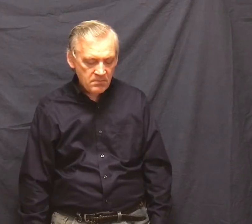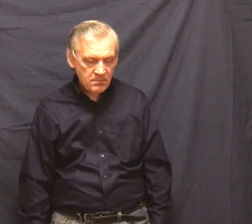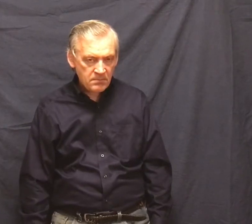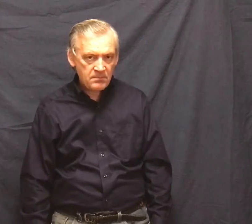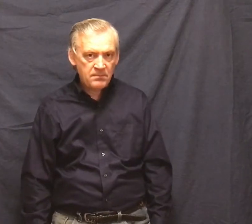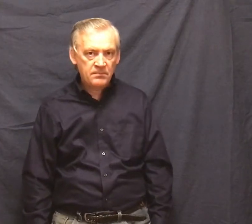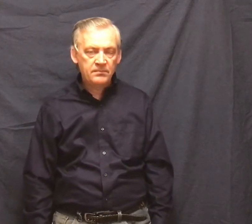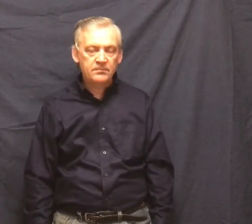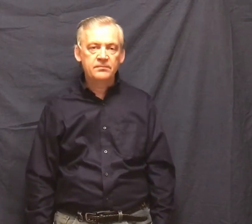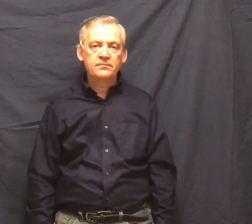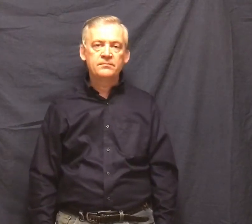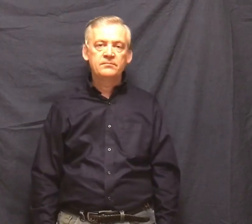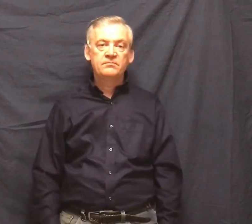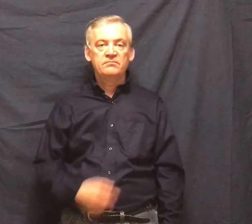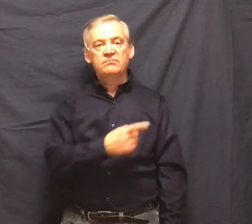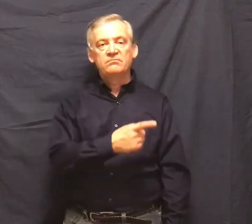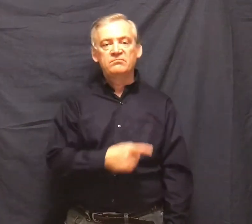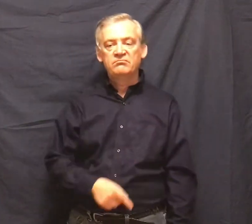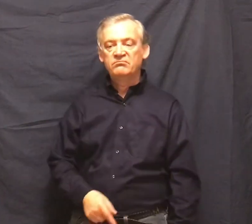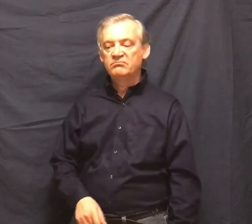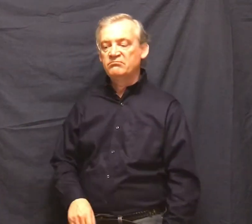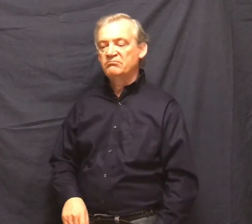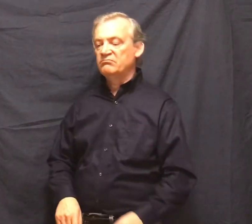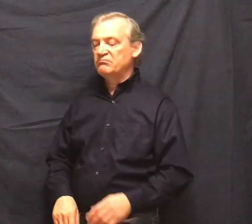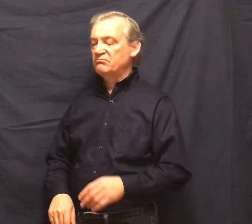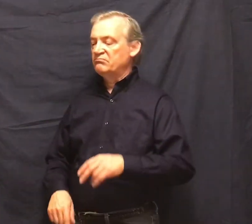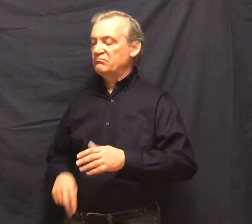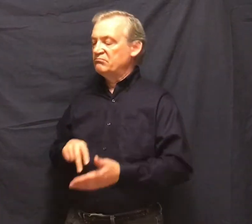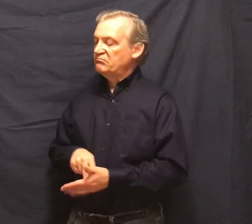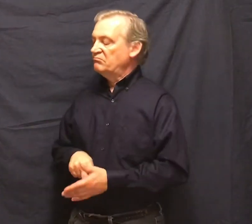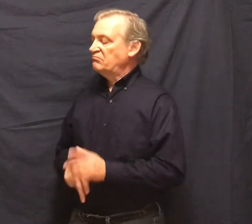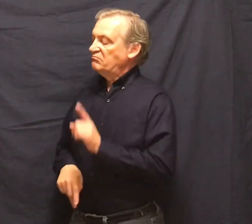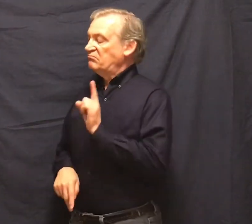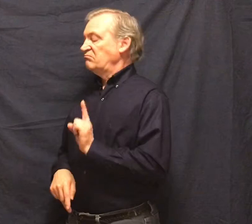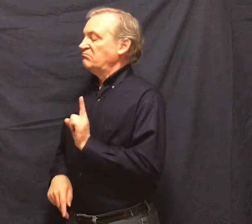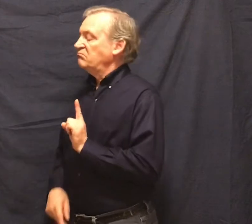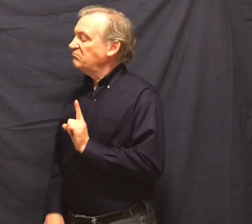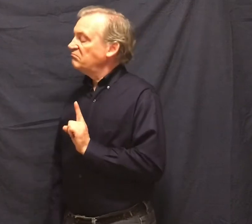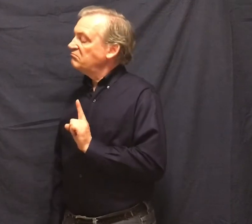For a moment, she stood over him as though waiting for him to move so that she could whip at him again.